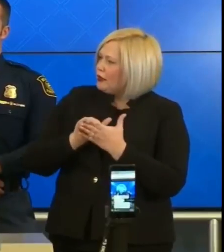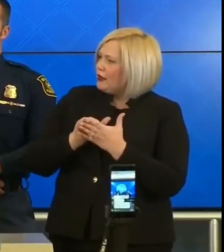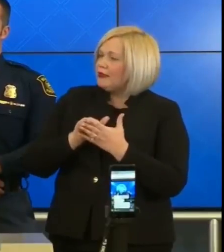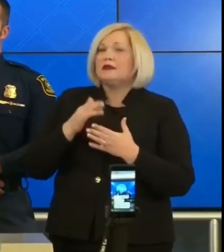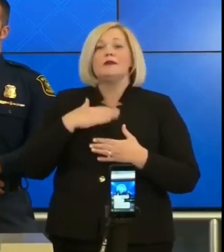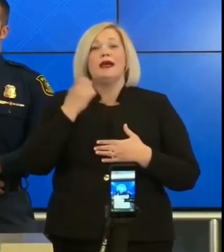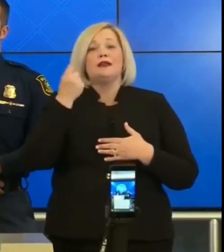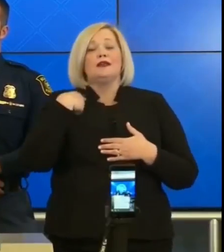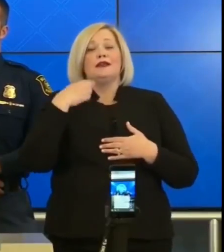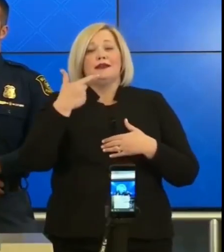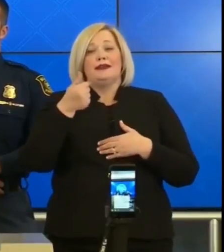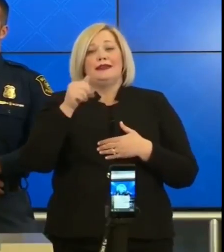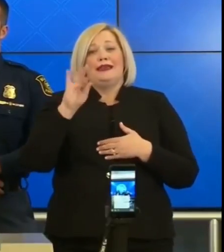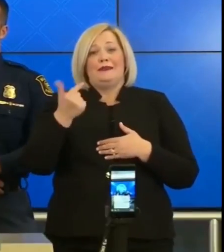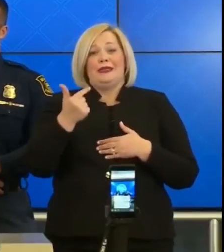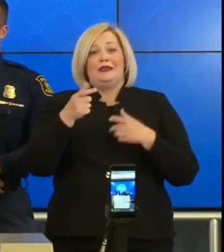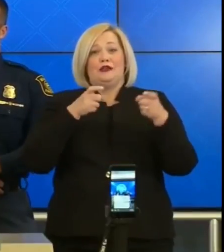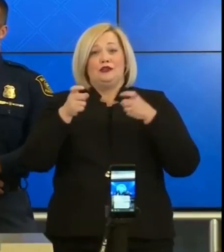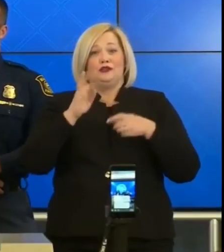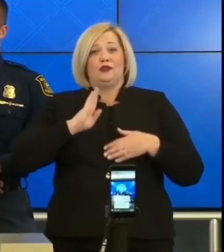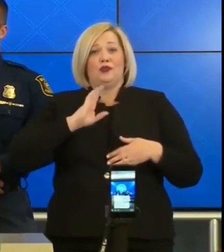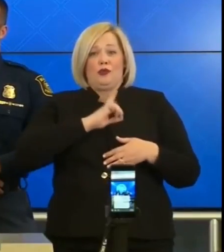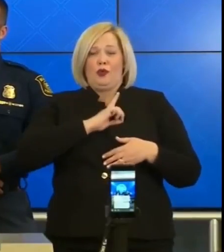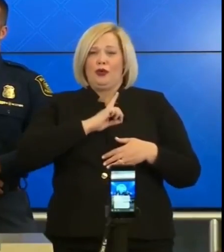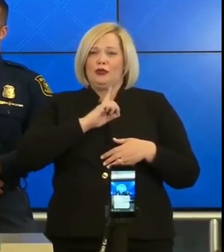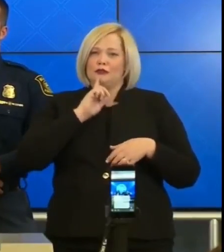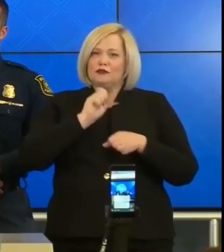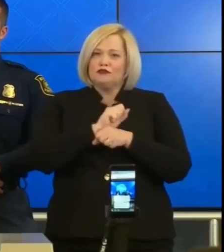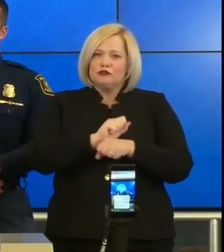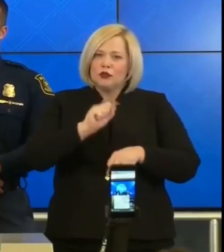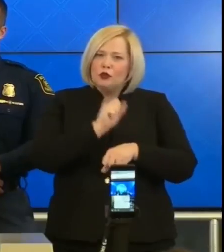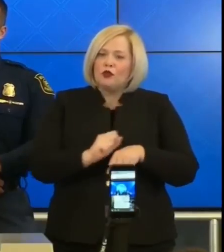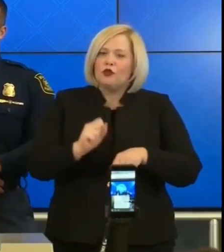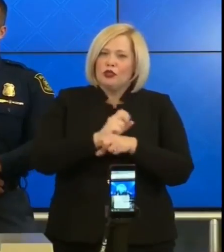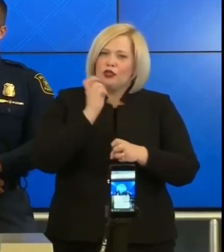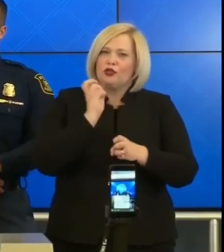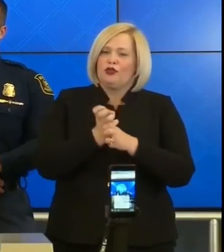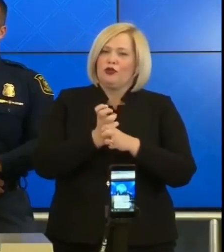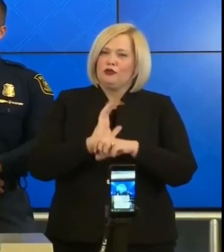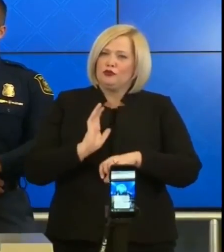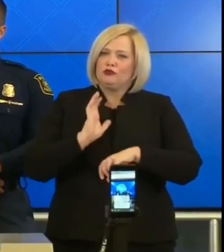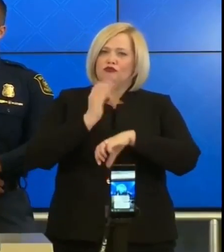Gaming Control Board is working diligently to